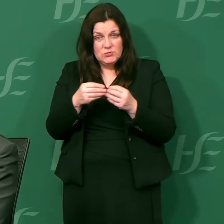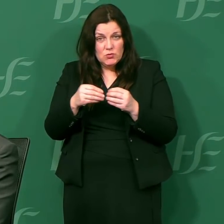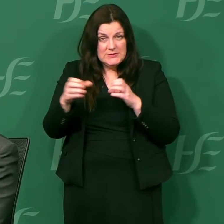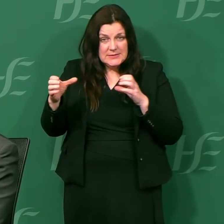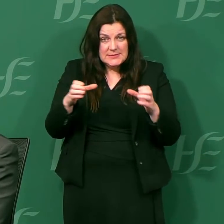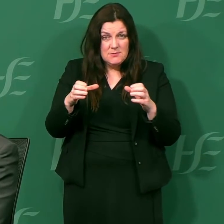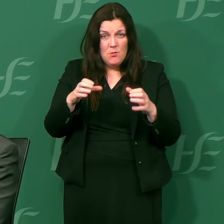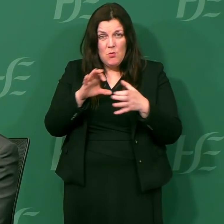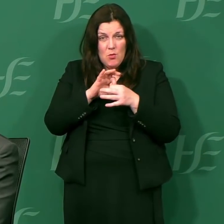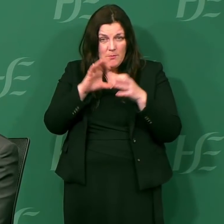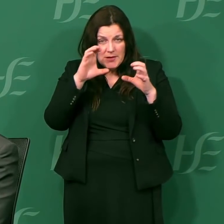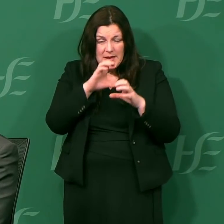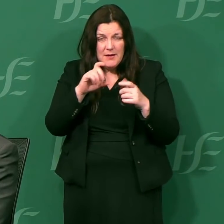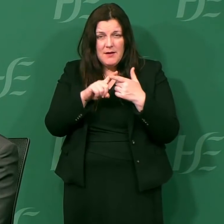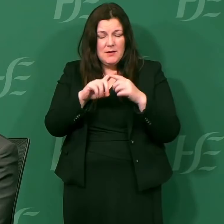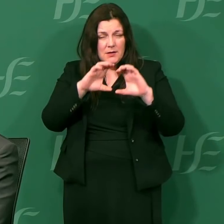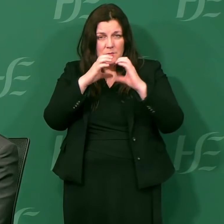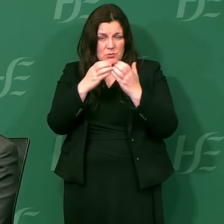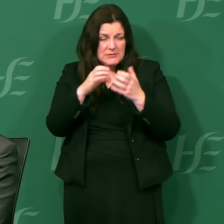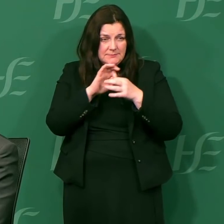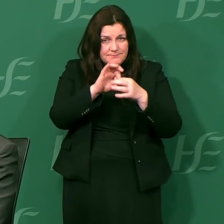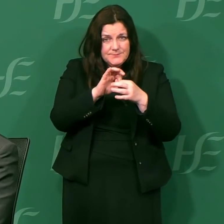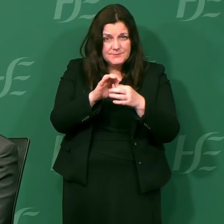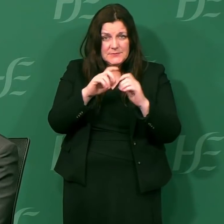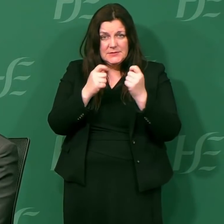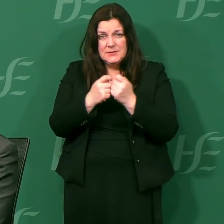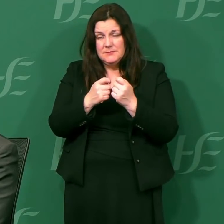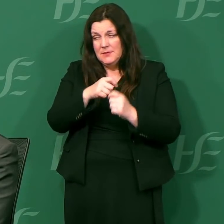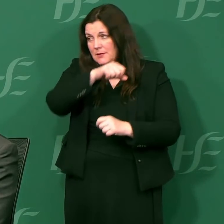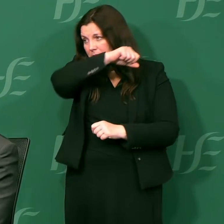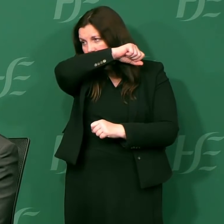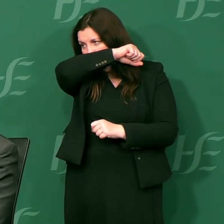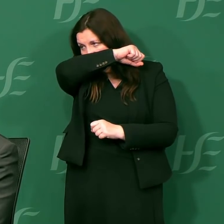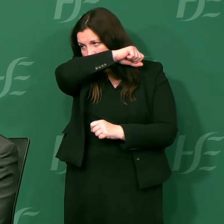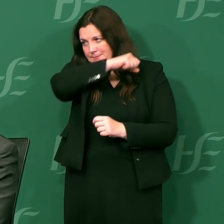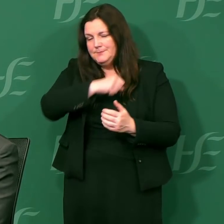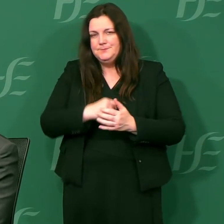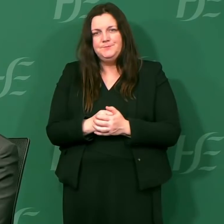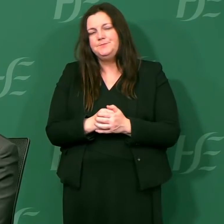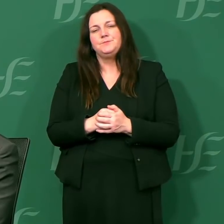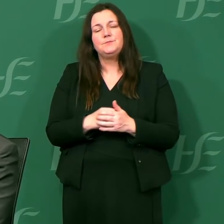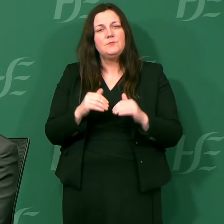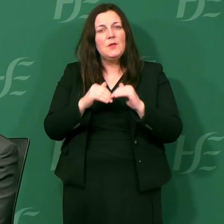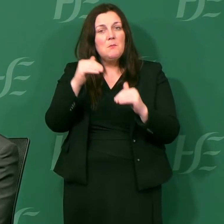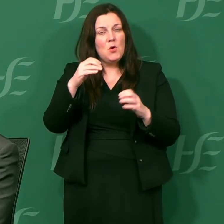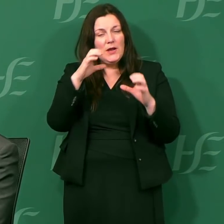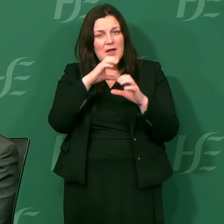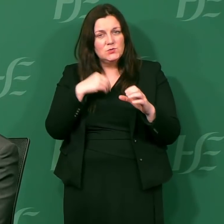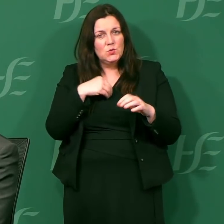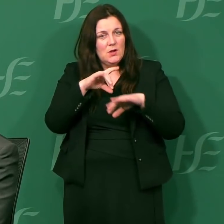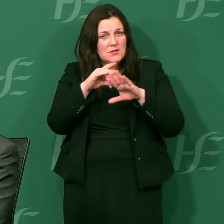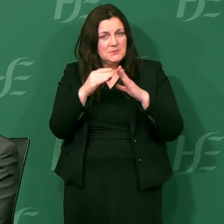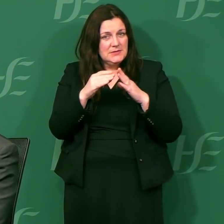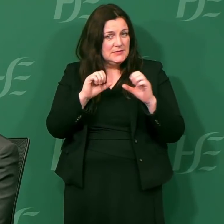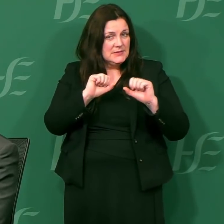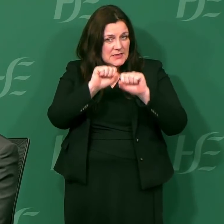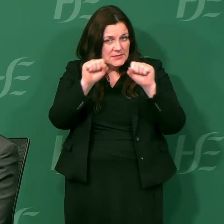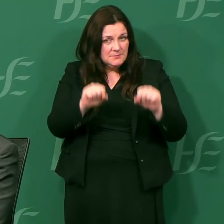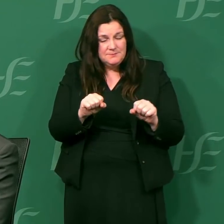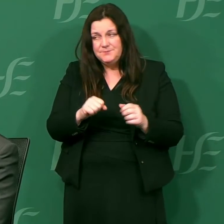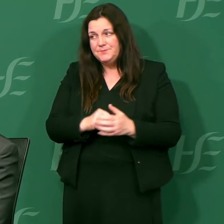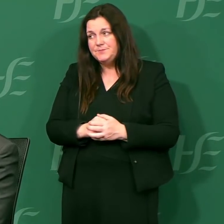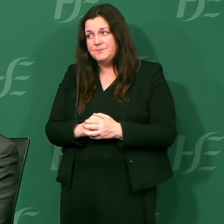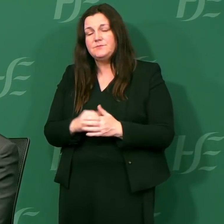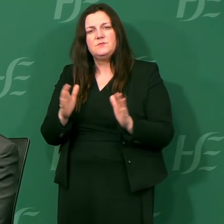home care and community intervention teams to give greater care outside of the hospital system. As I did mention in my opening remarks, we